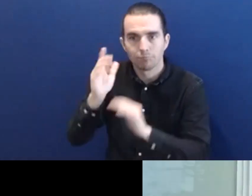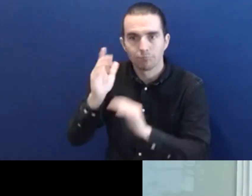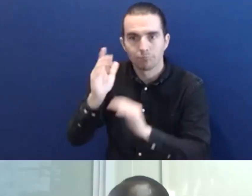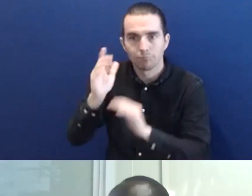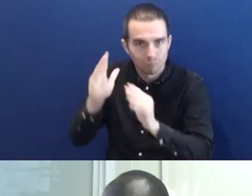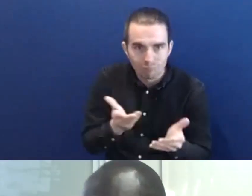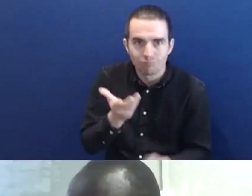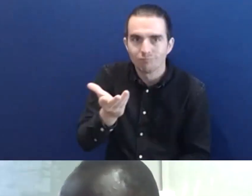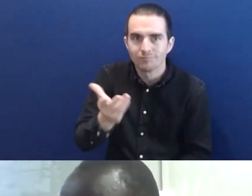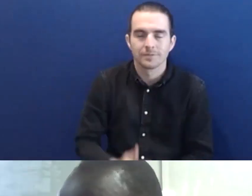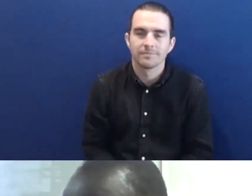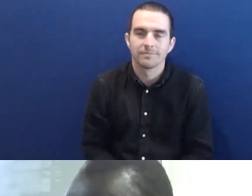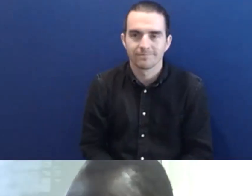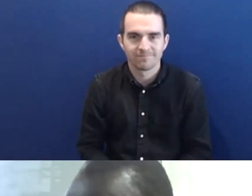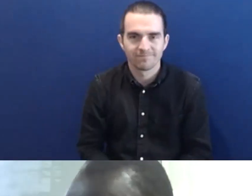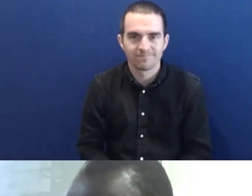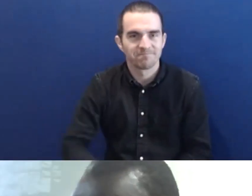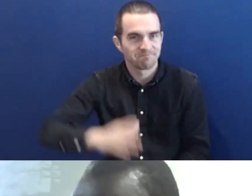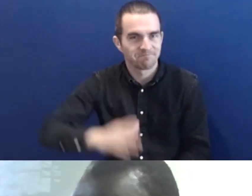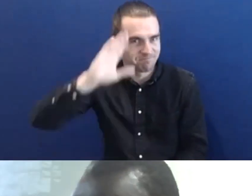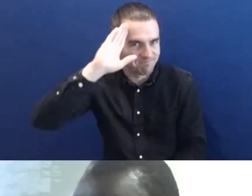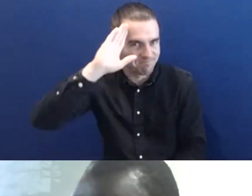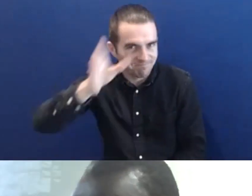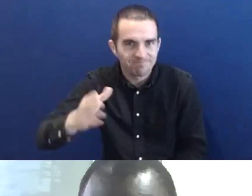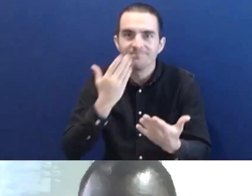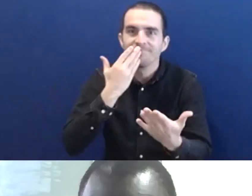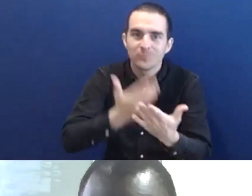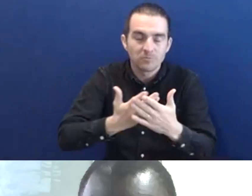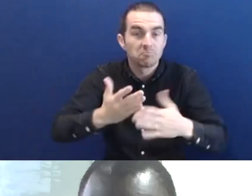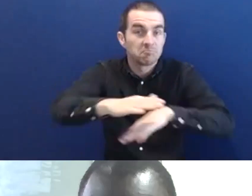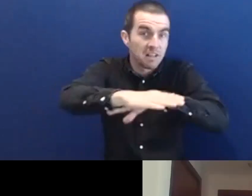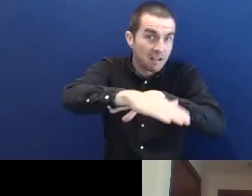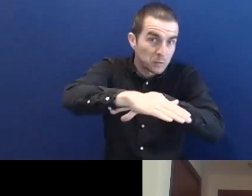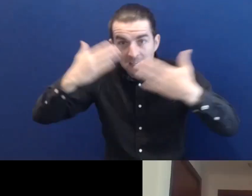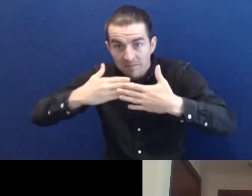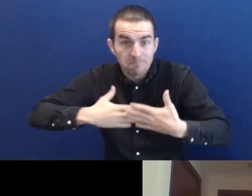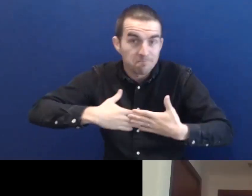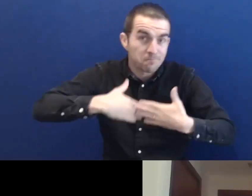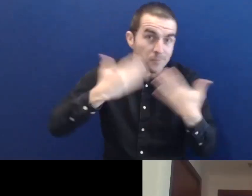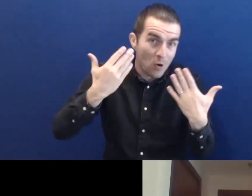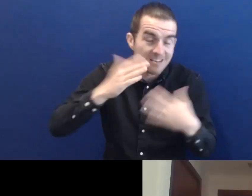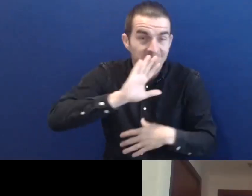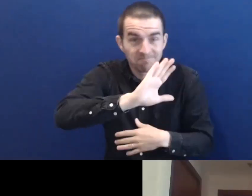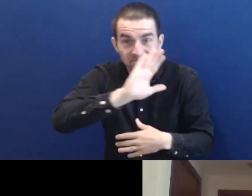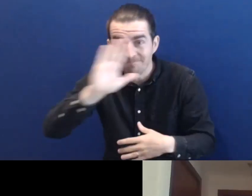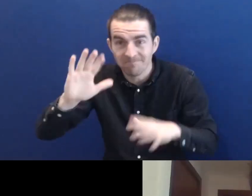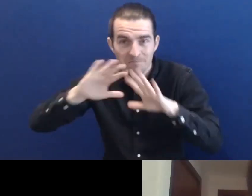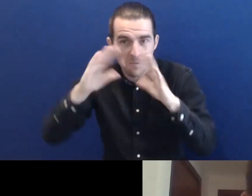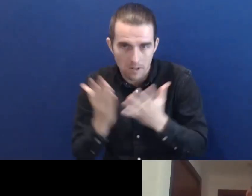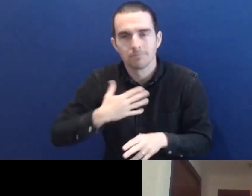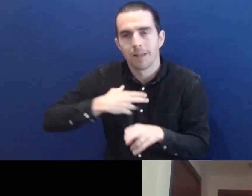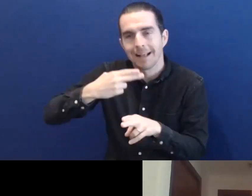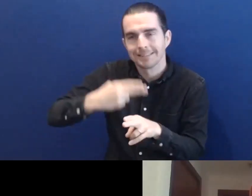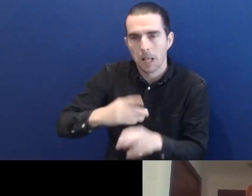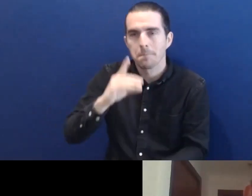everyone. So my name is Deborah Leo. I work as a researcher at Civicus, which is a membership alliance with more